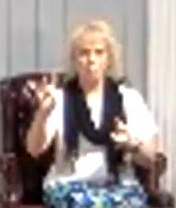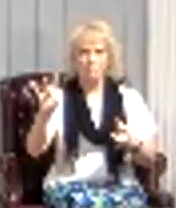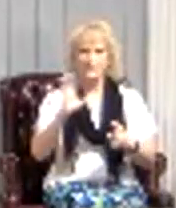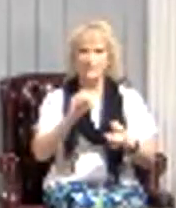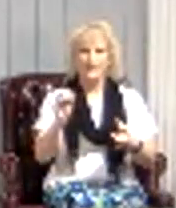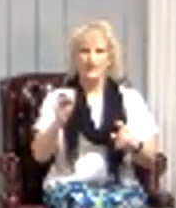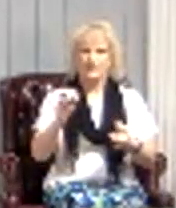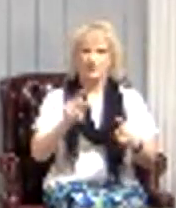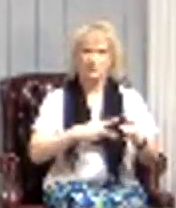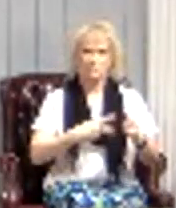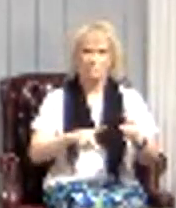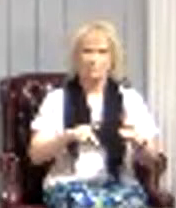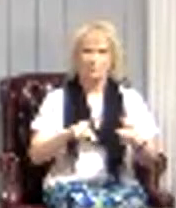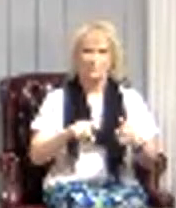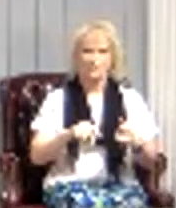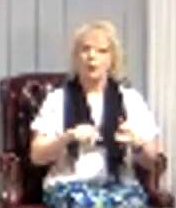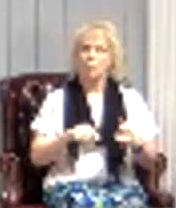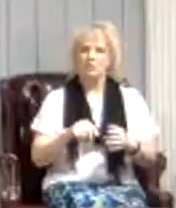and Psalm